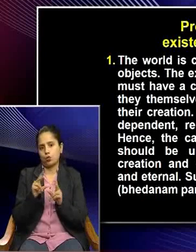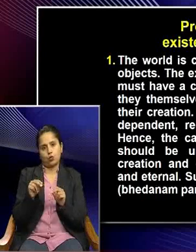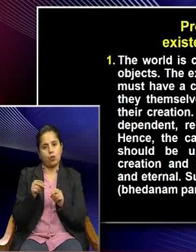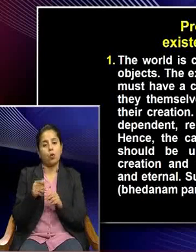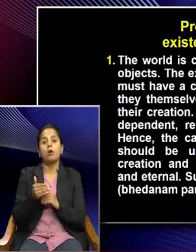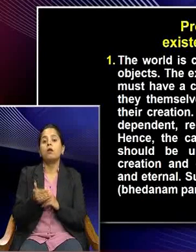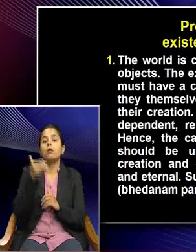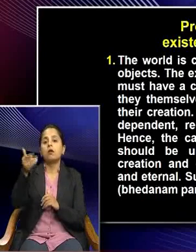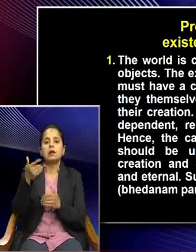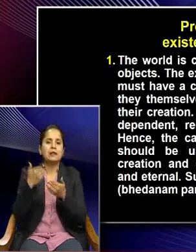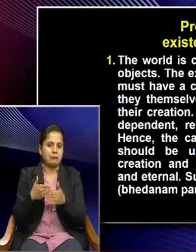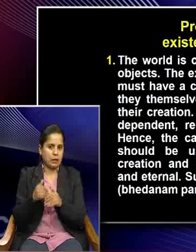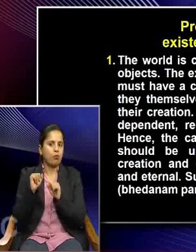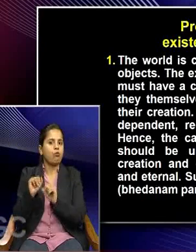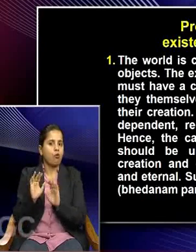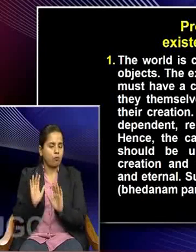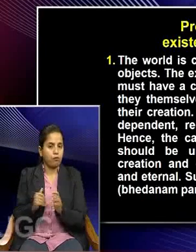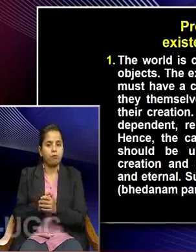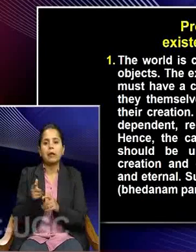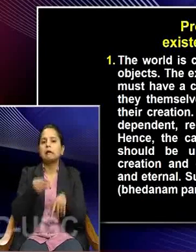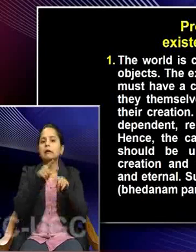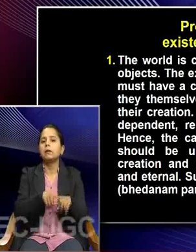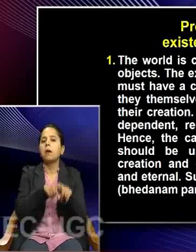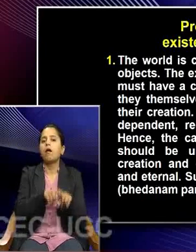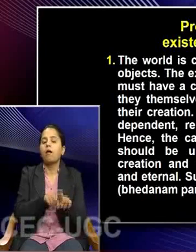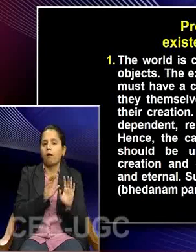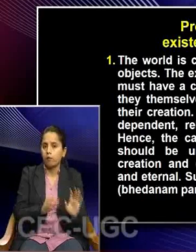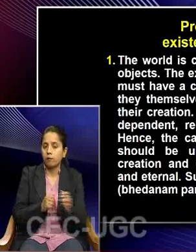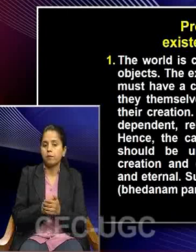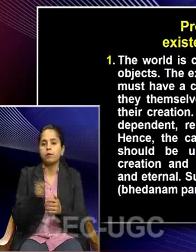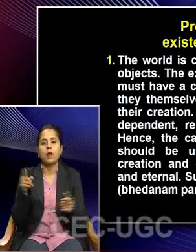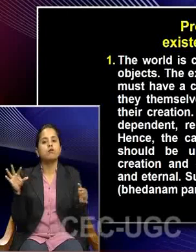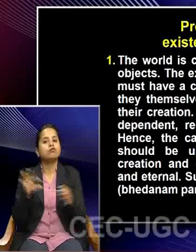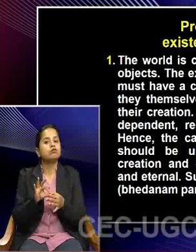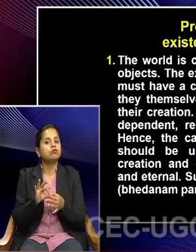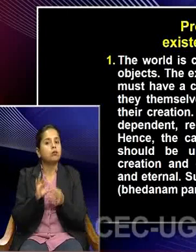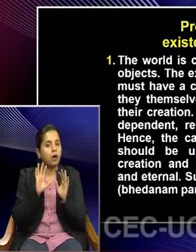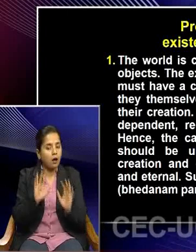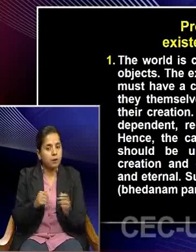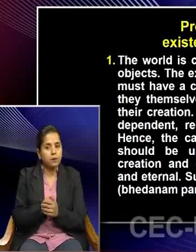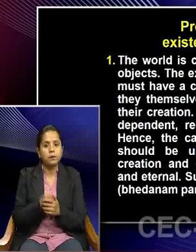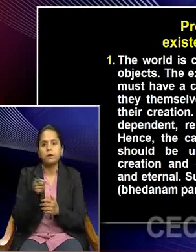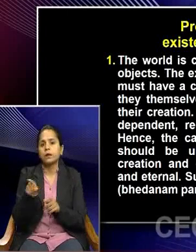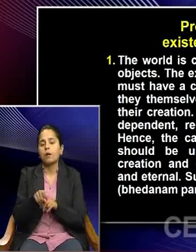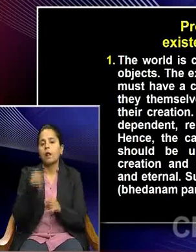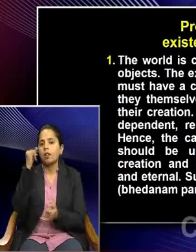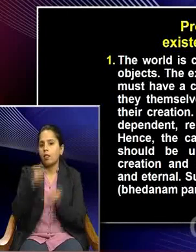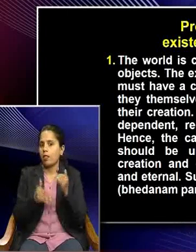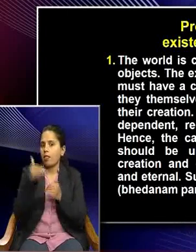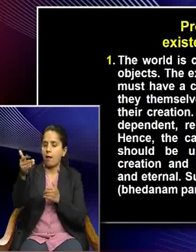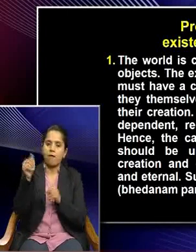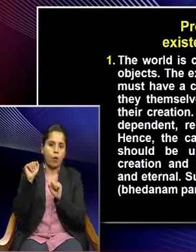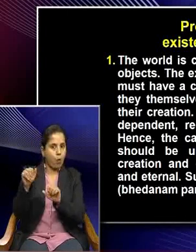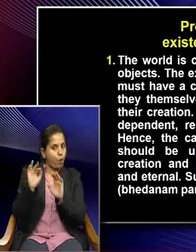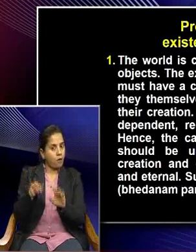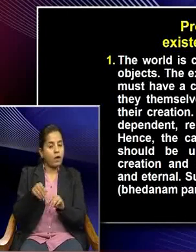Further, they are limited, they are dependent, they are relative and have an end. Hence,